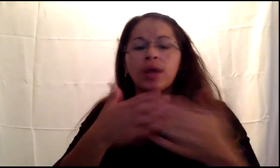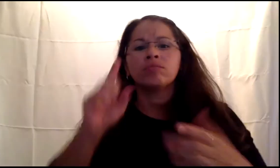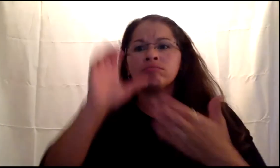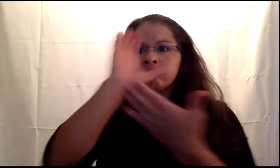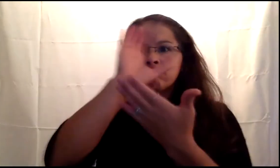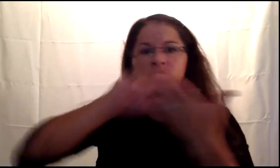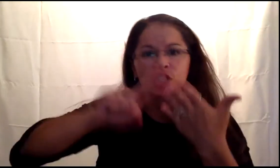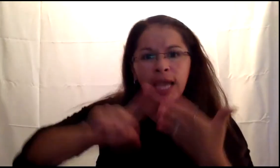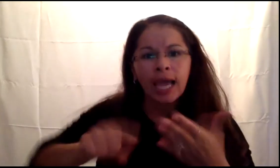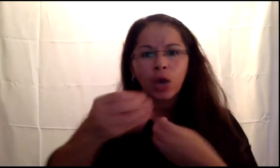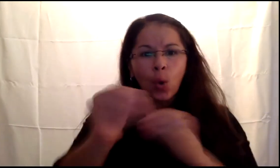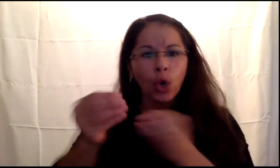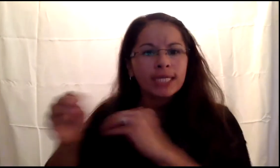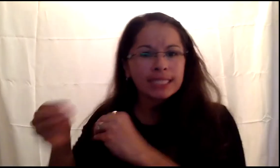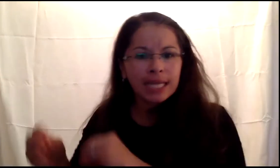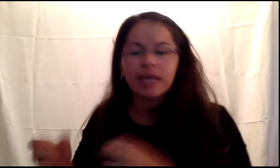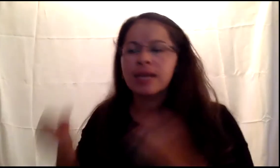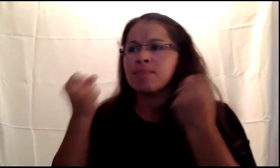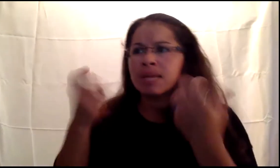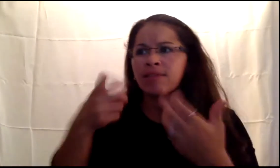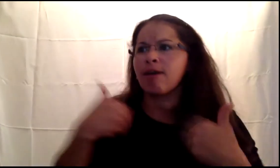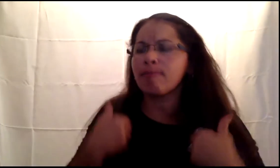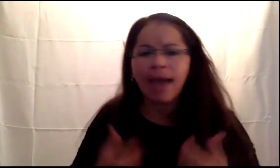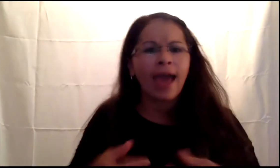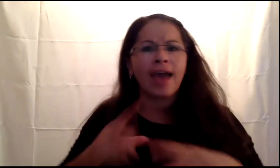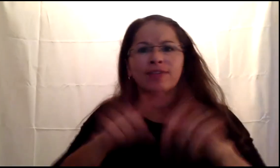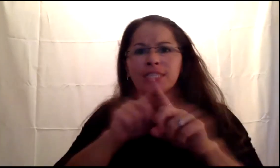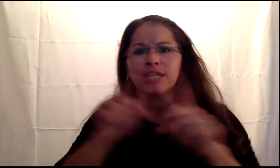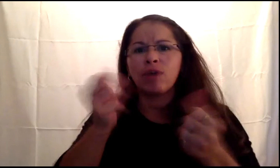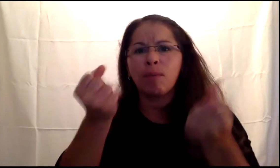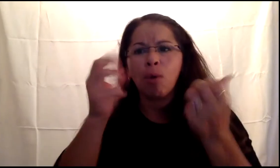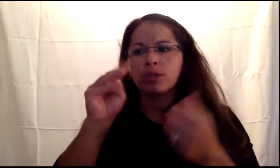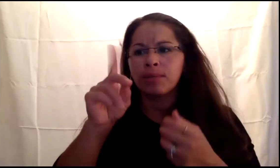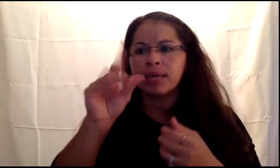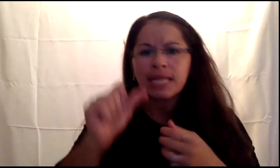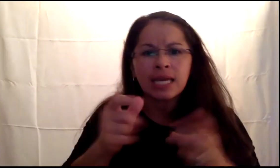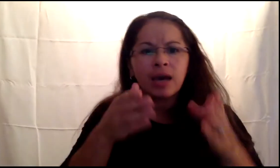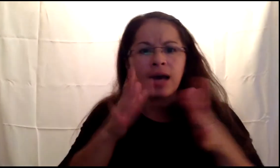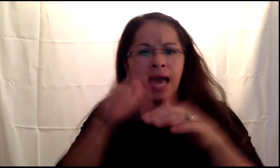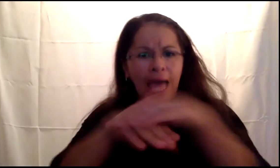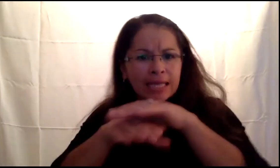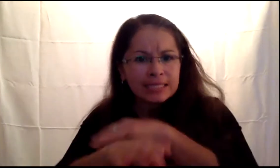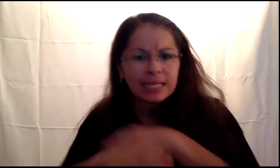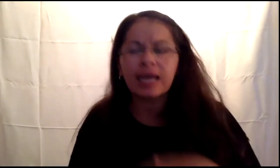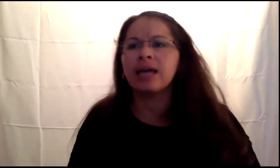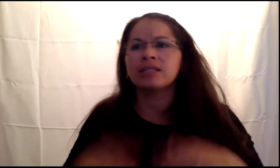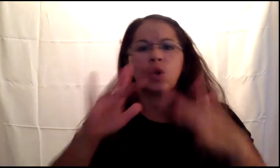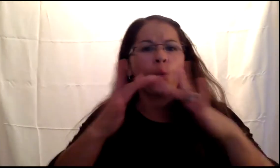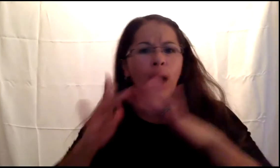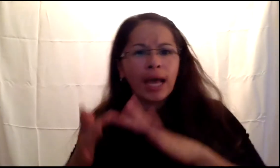obviously have multiple social media channels. You can sign up for text alerts. You can just visit their websites and then plug in and hear